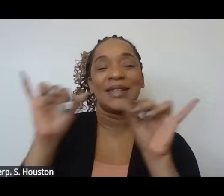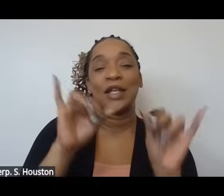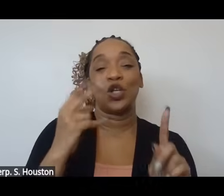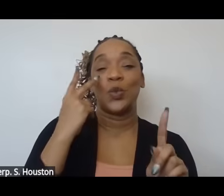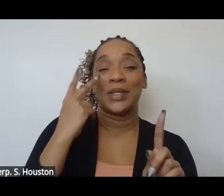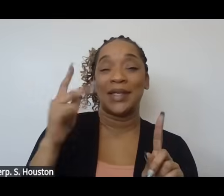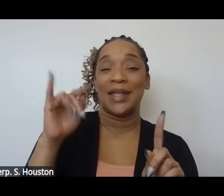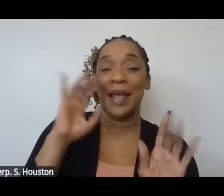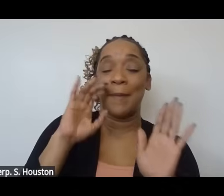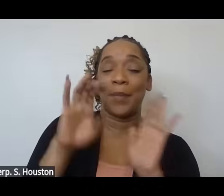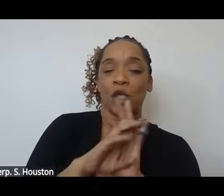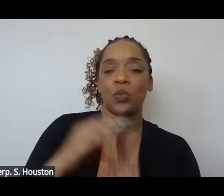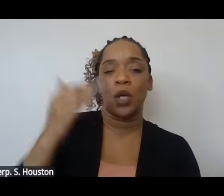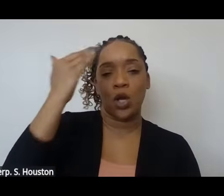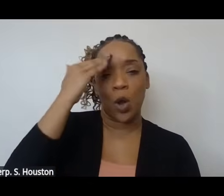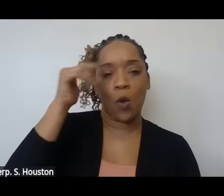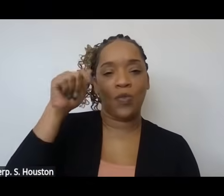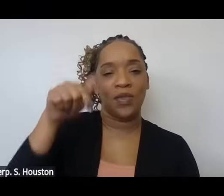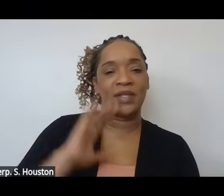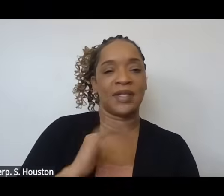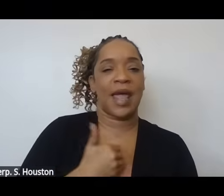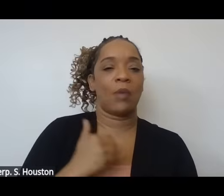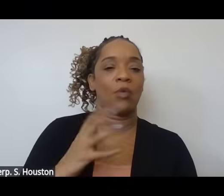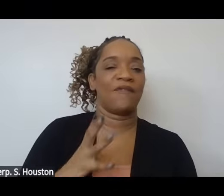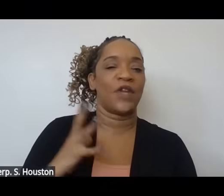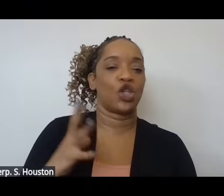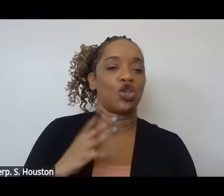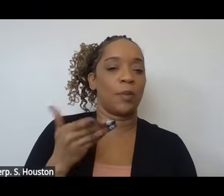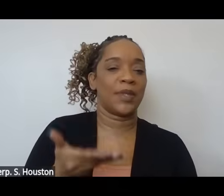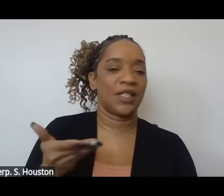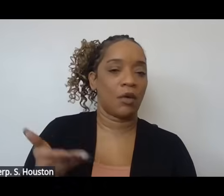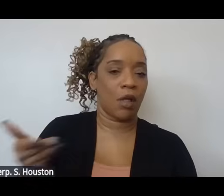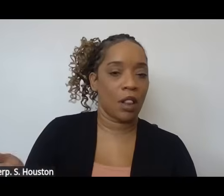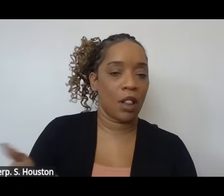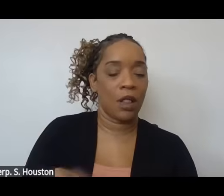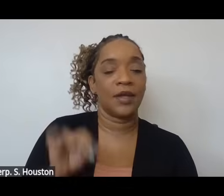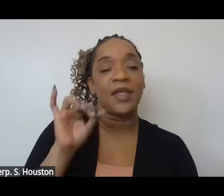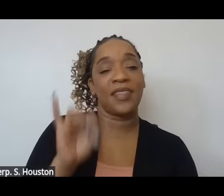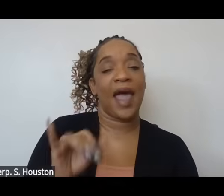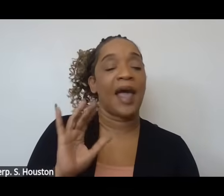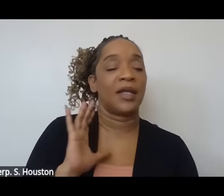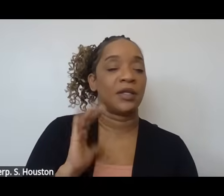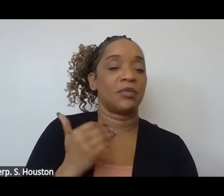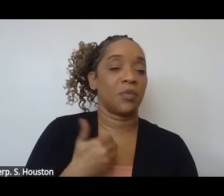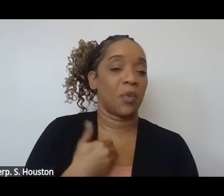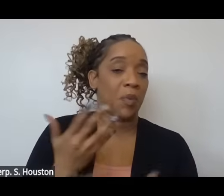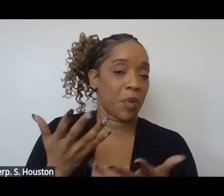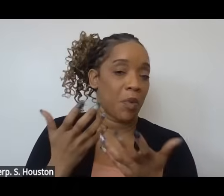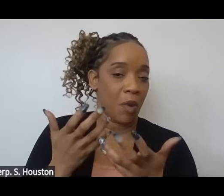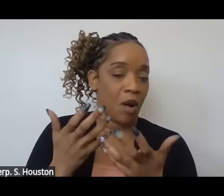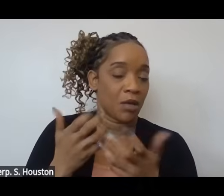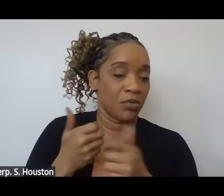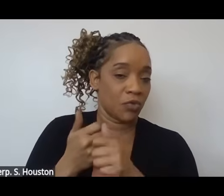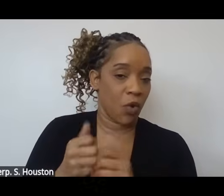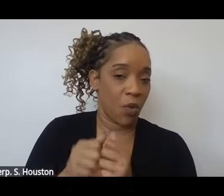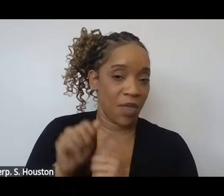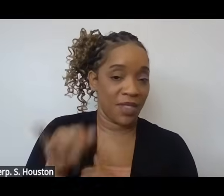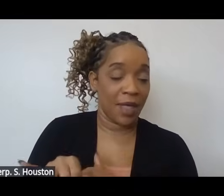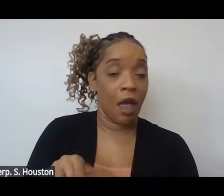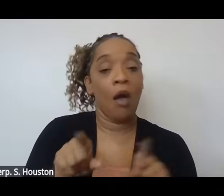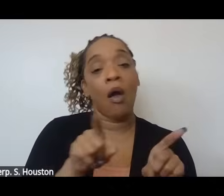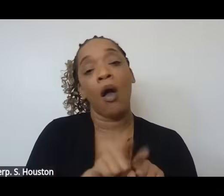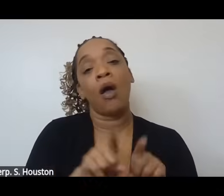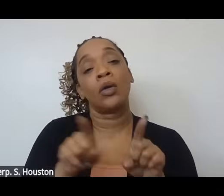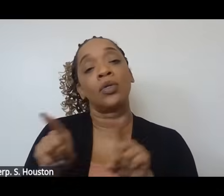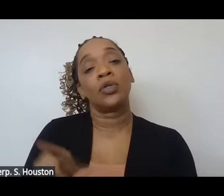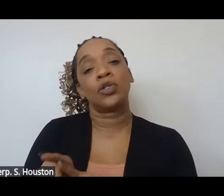Board of State Canvassers material. So that's what we're looking to go with. The other thing we're looking to do with this as well is this has